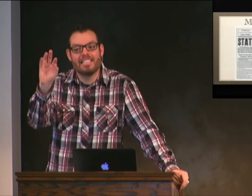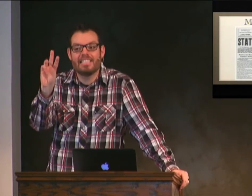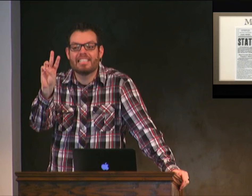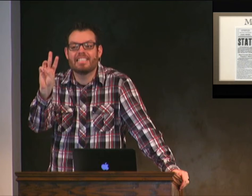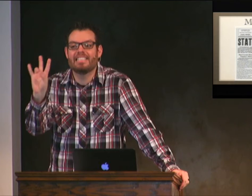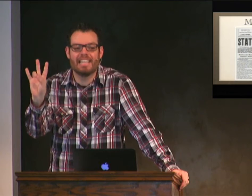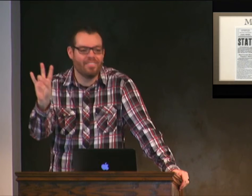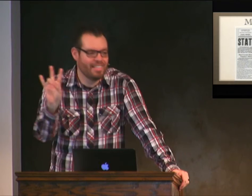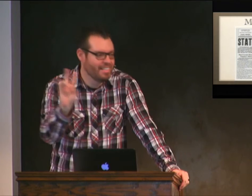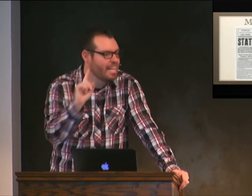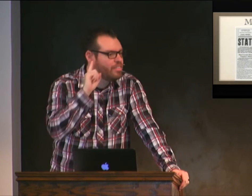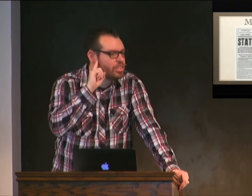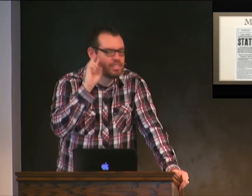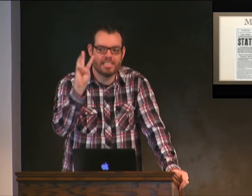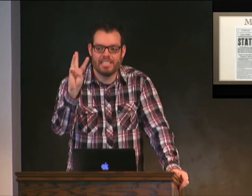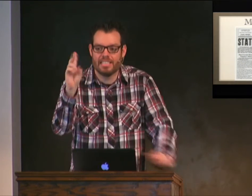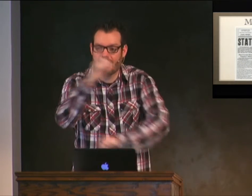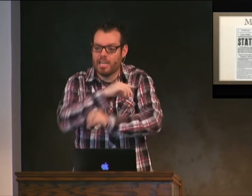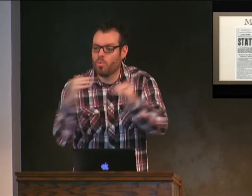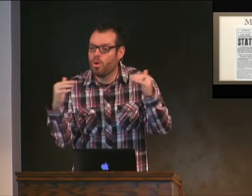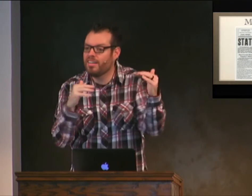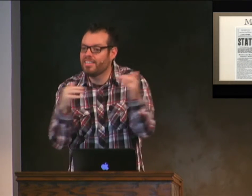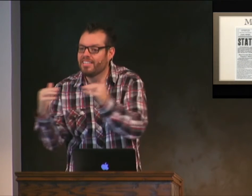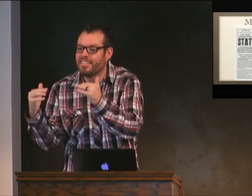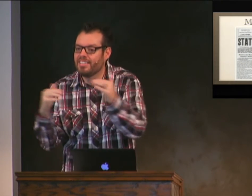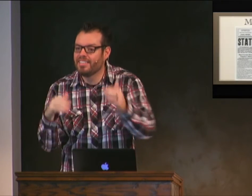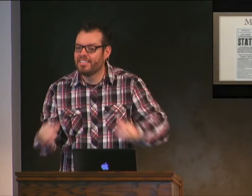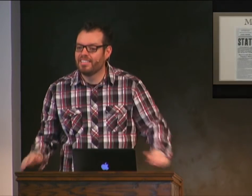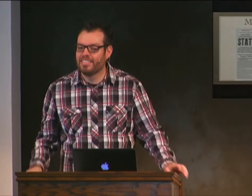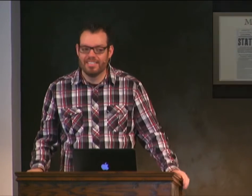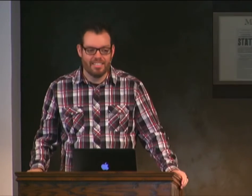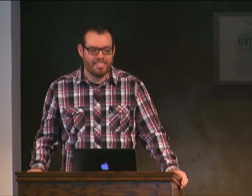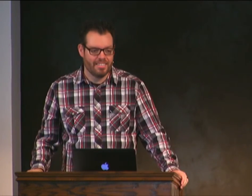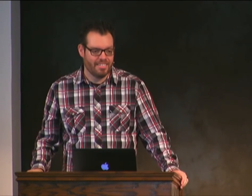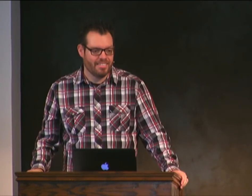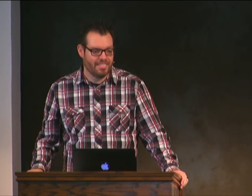And in 1967, have you heard of the Six-Day War?